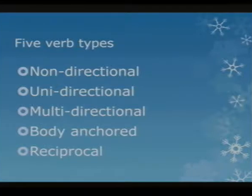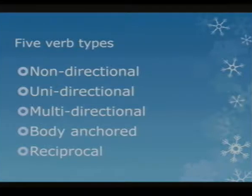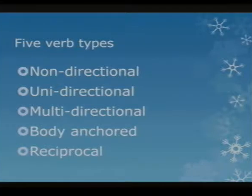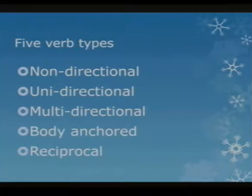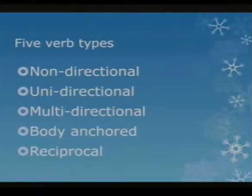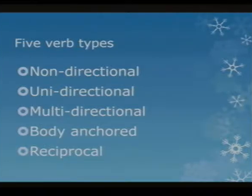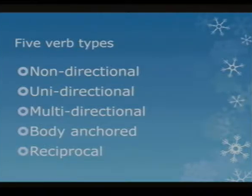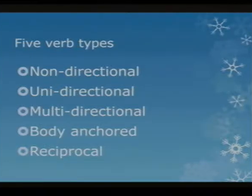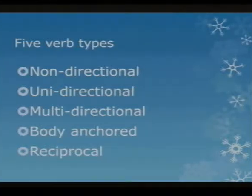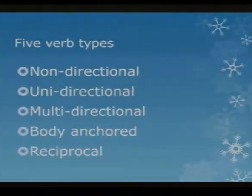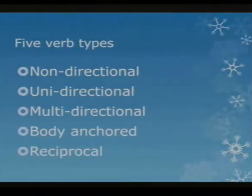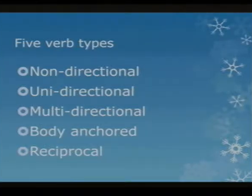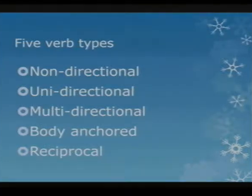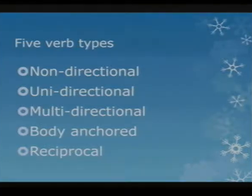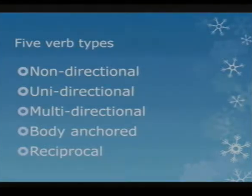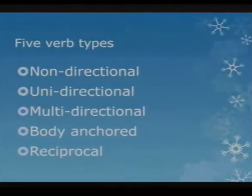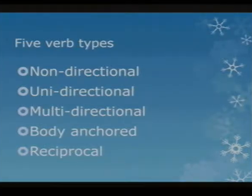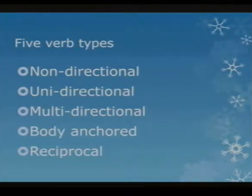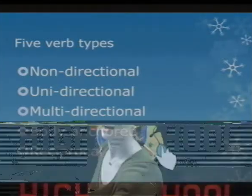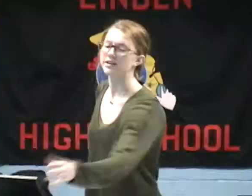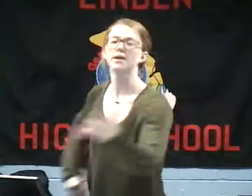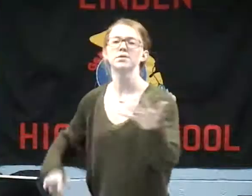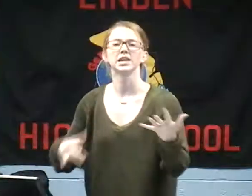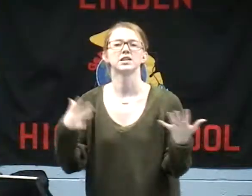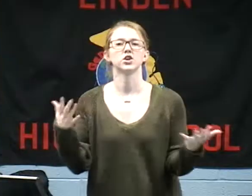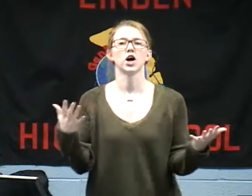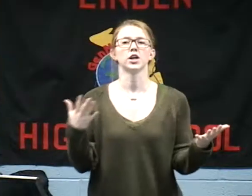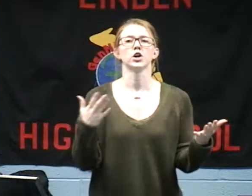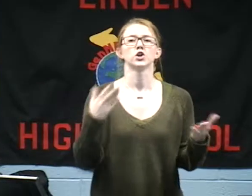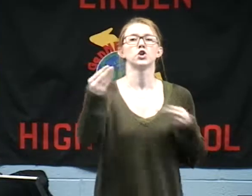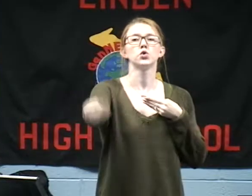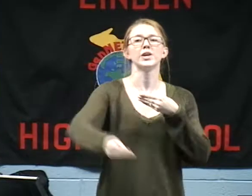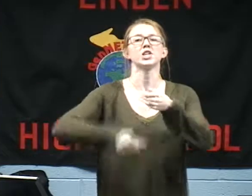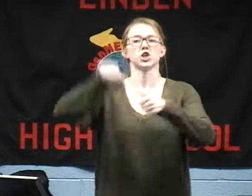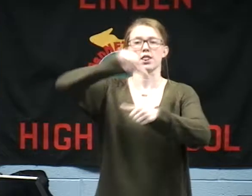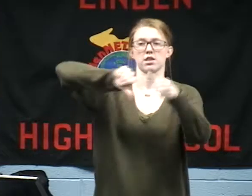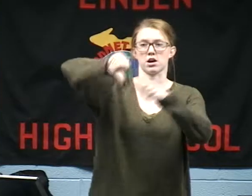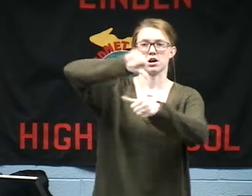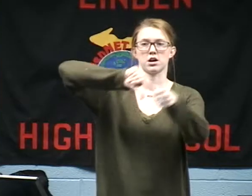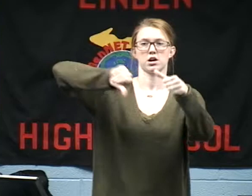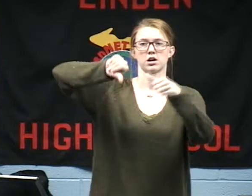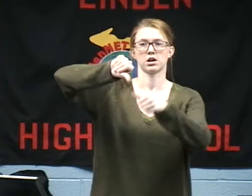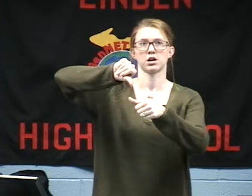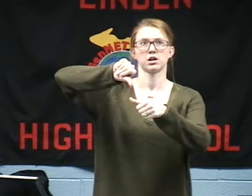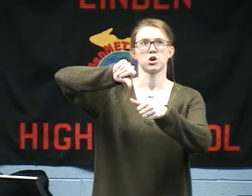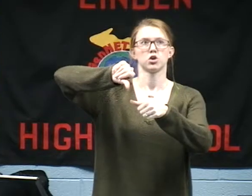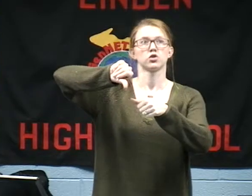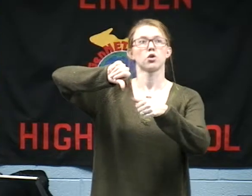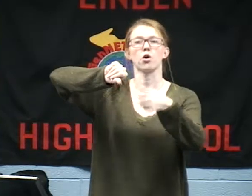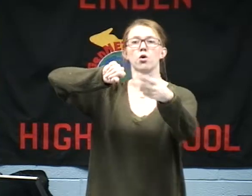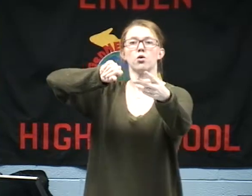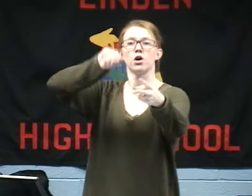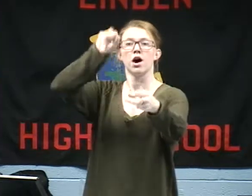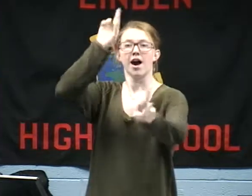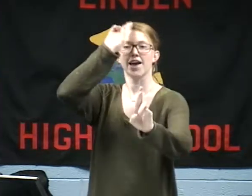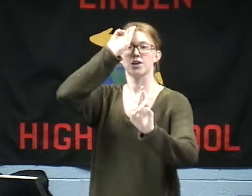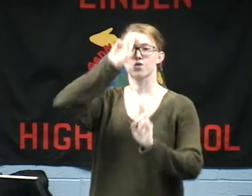the reciprocal verb is something is done to each other. So I can